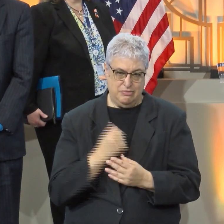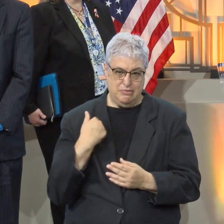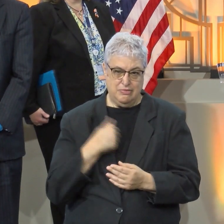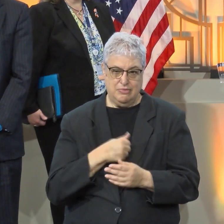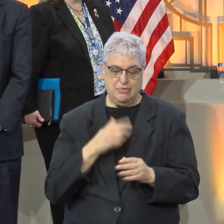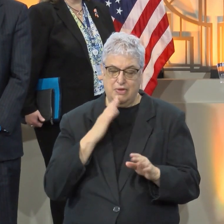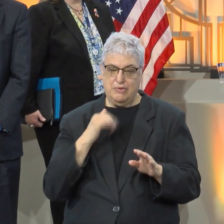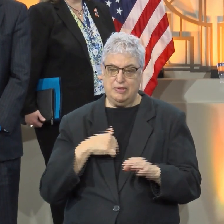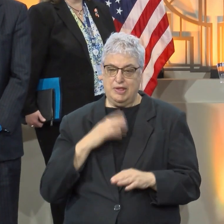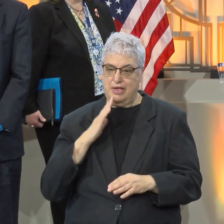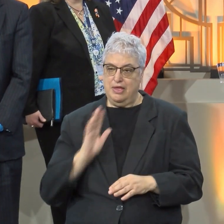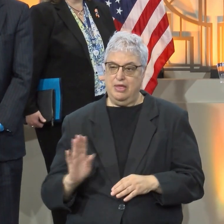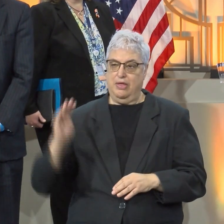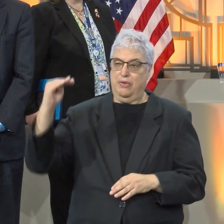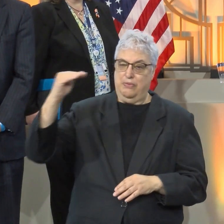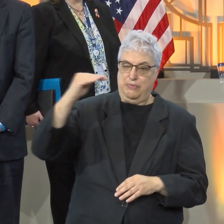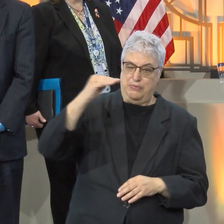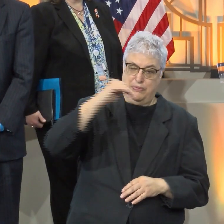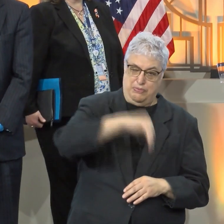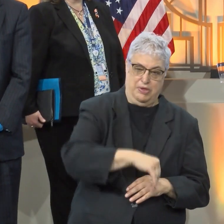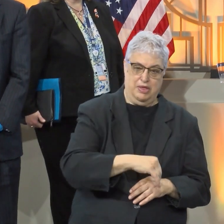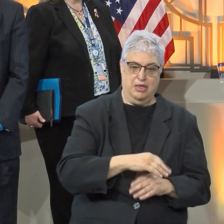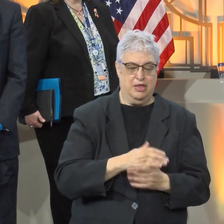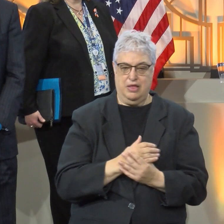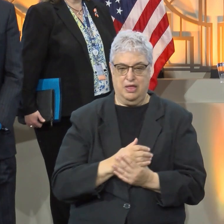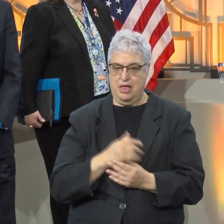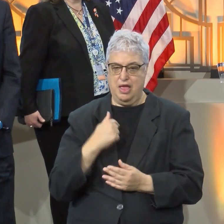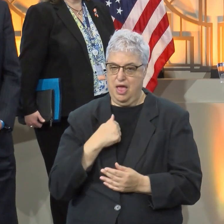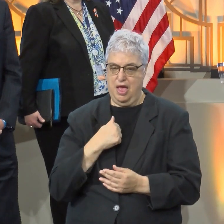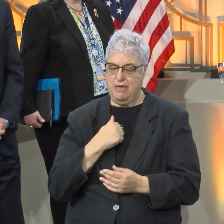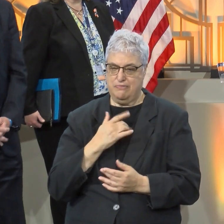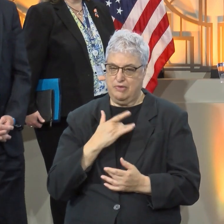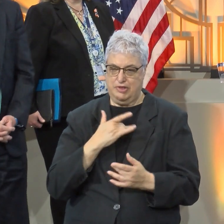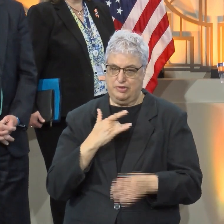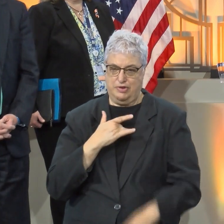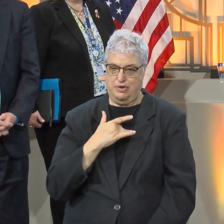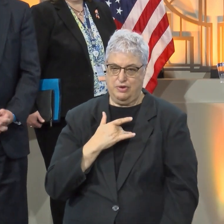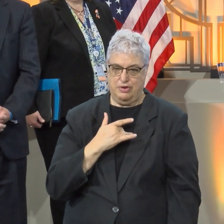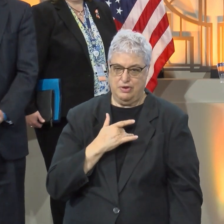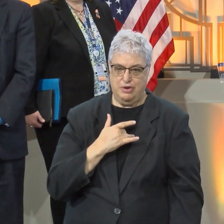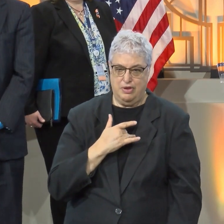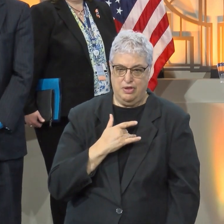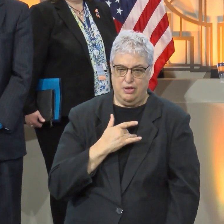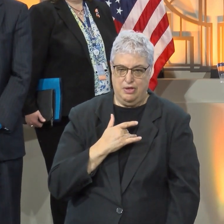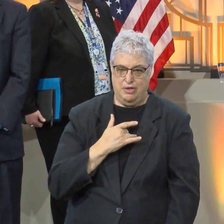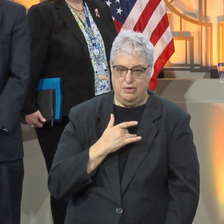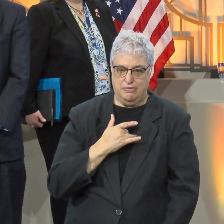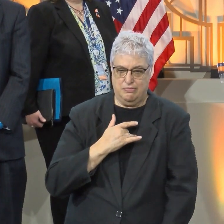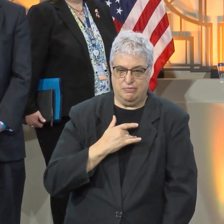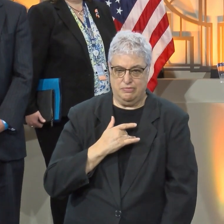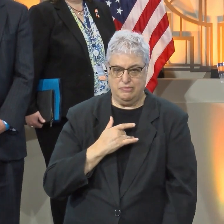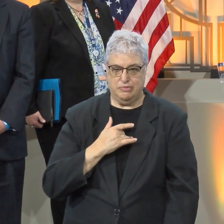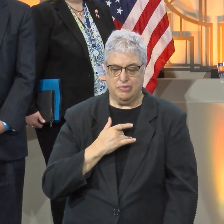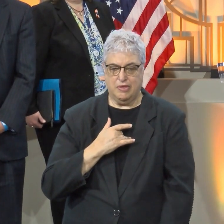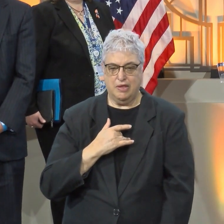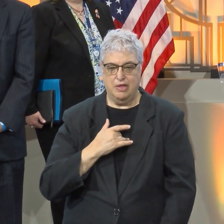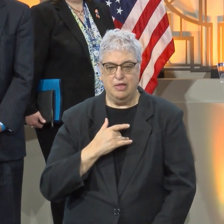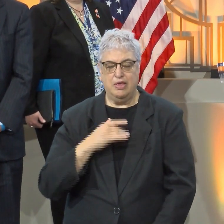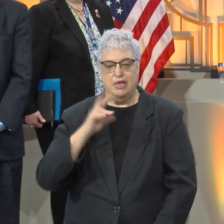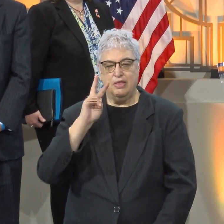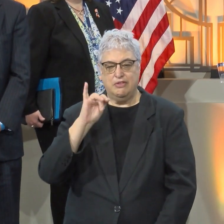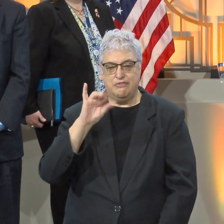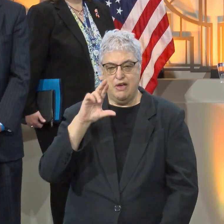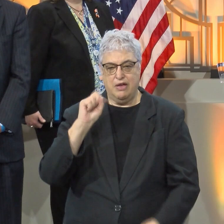of the curve, although I can see where some people would say that. I'm just a little bit too cautious to say that just yet, because the